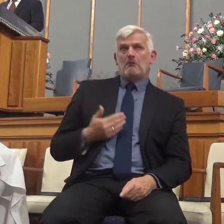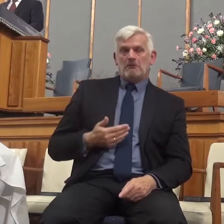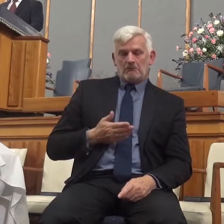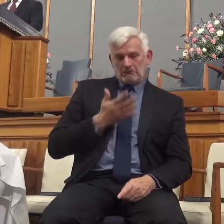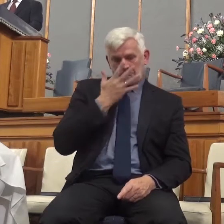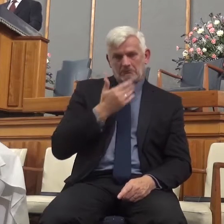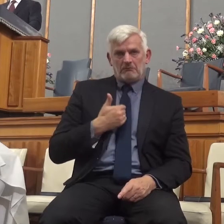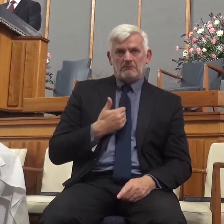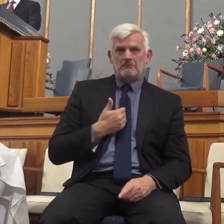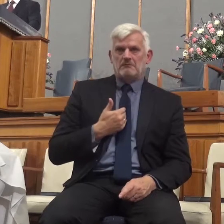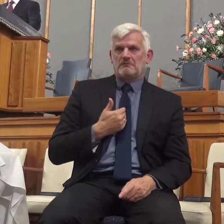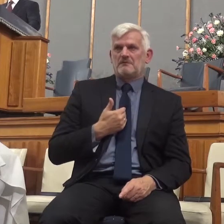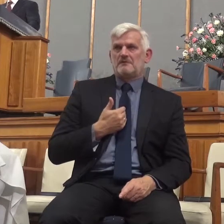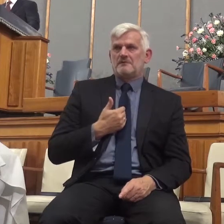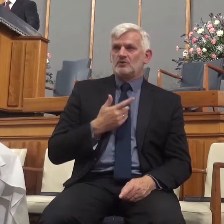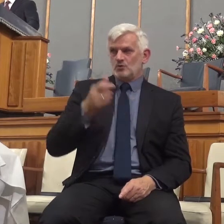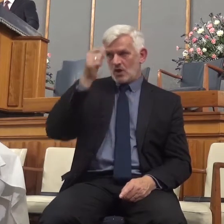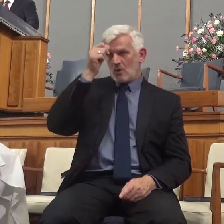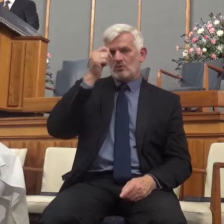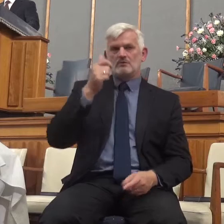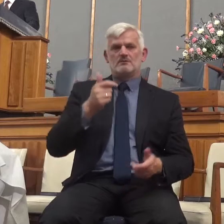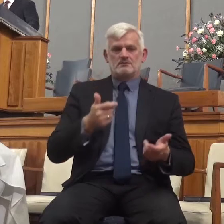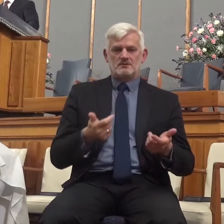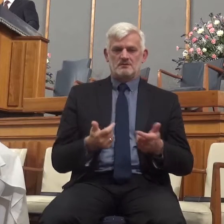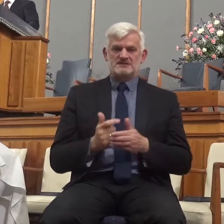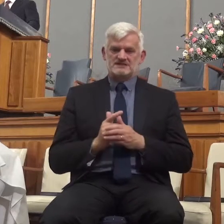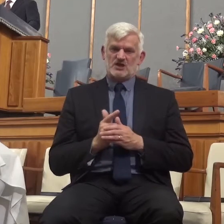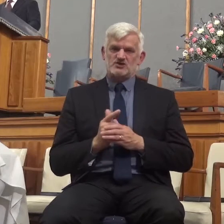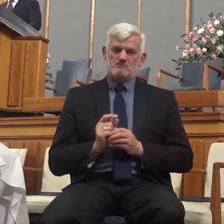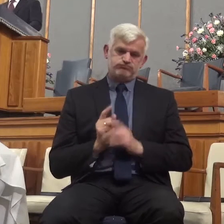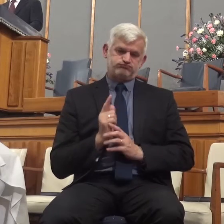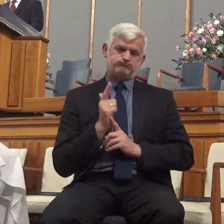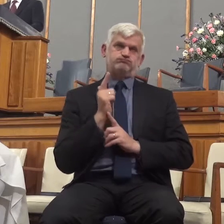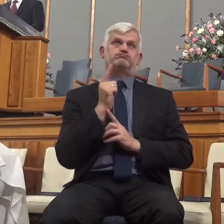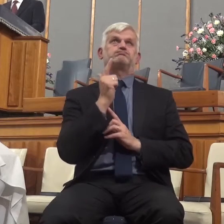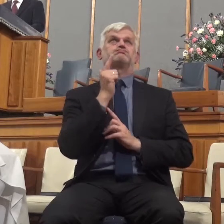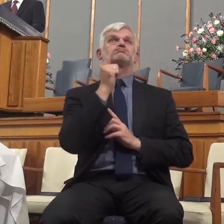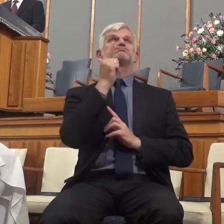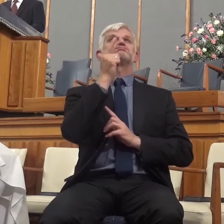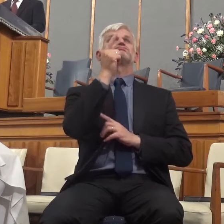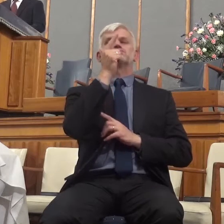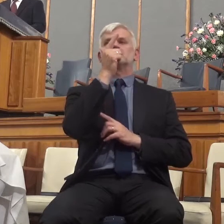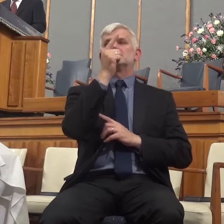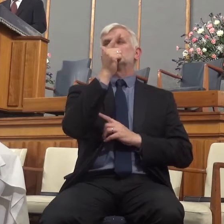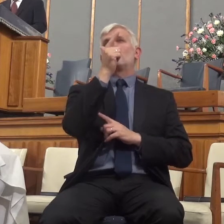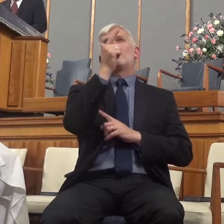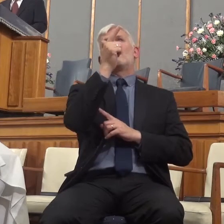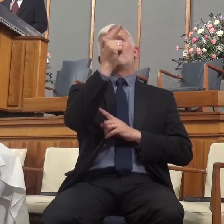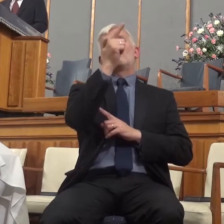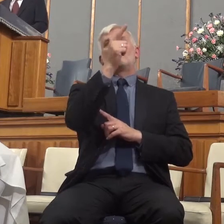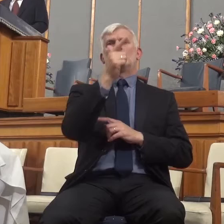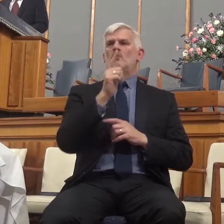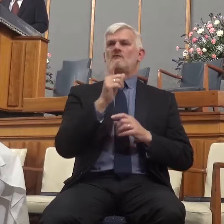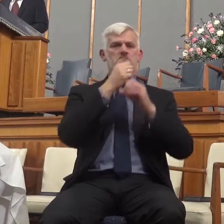these highly advanced spaceships and so on into the atmosphere, and then